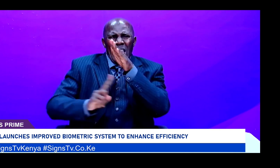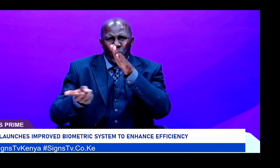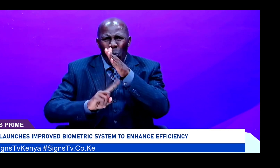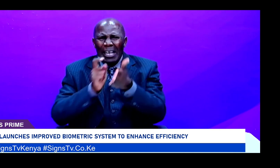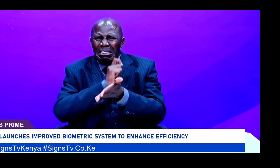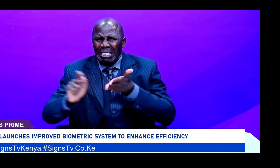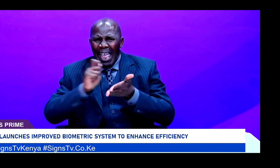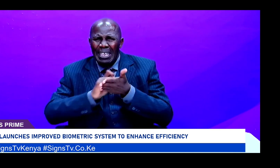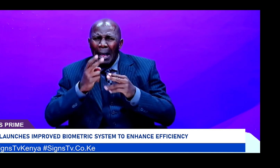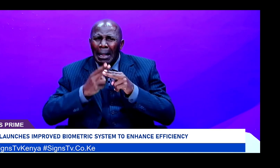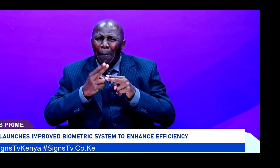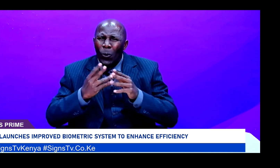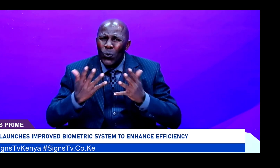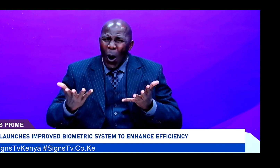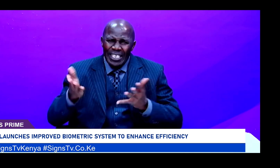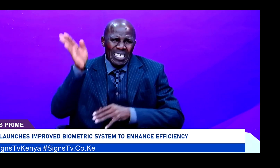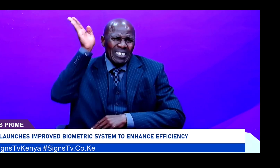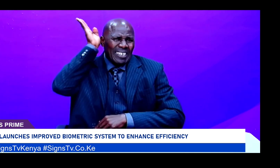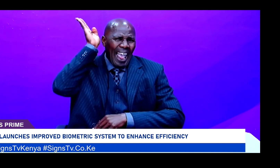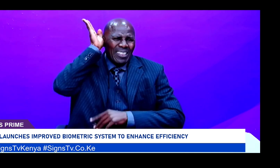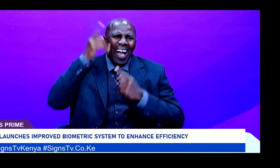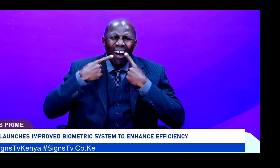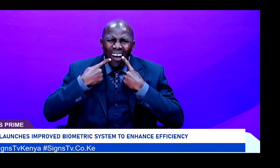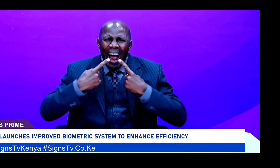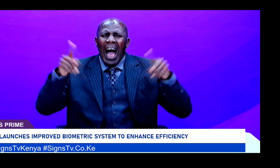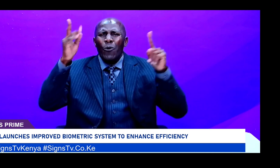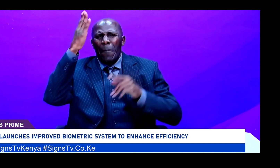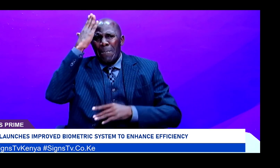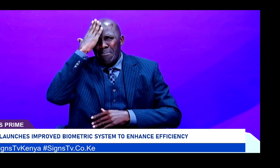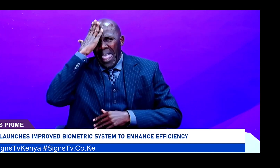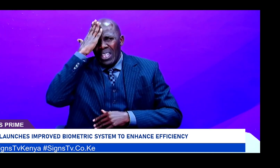efficiency and curbing corruption within Kenya's healthcare sector.